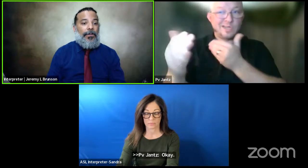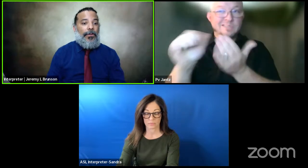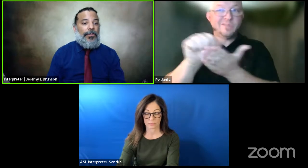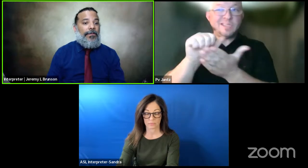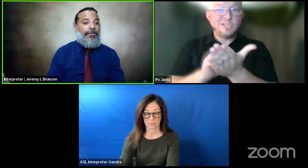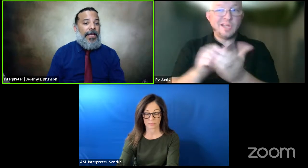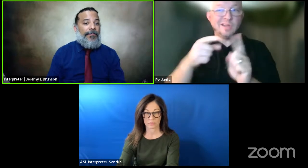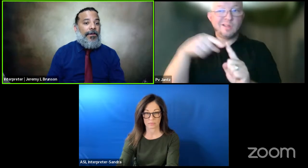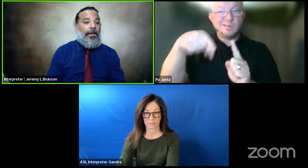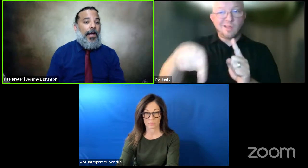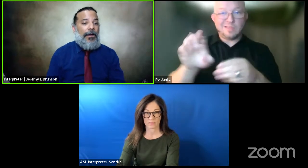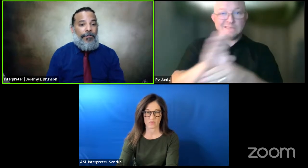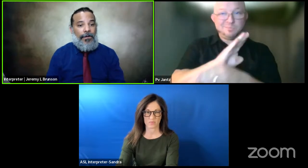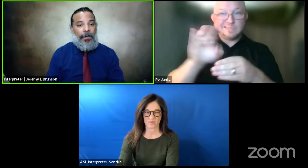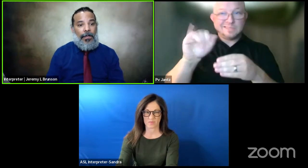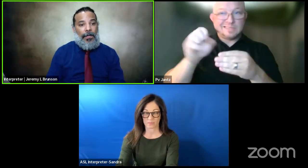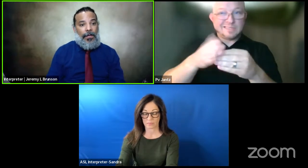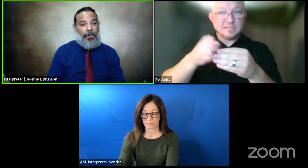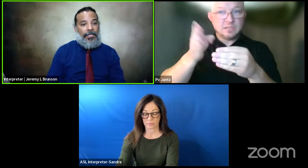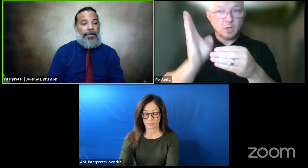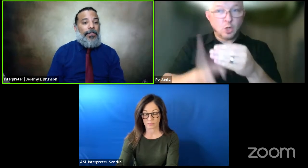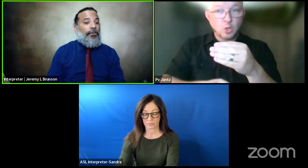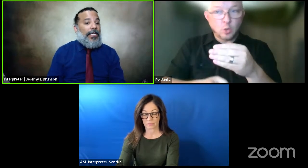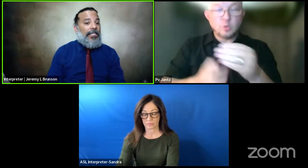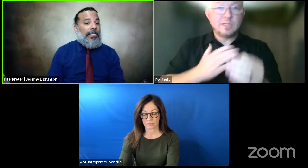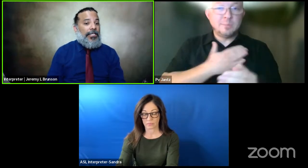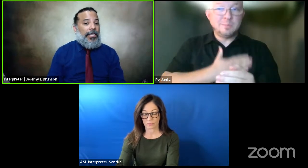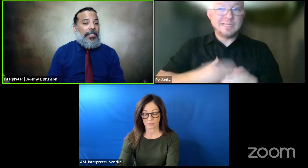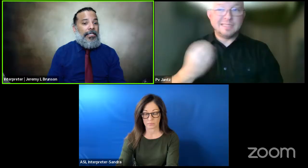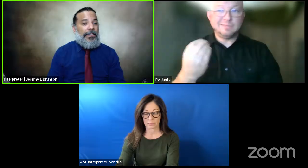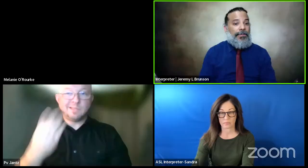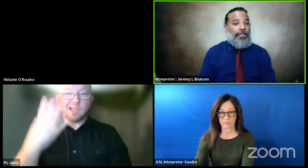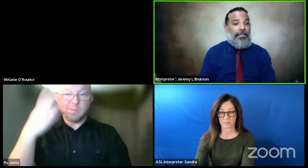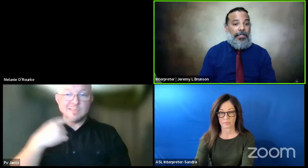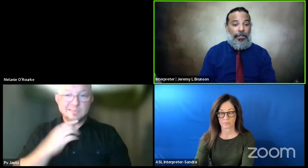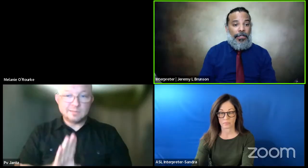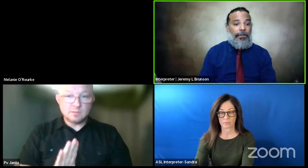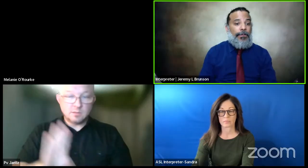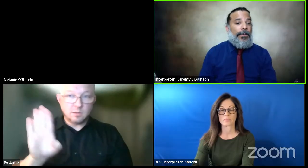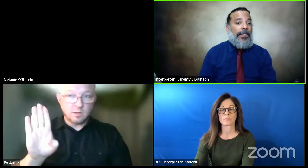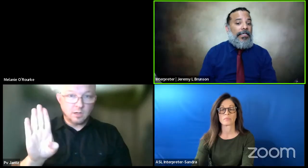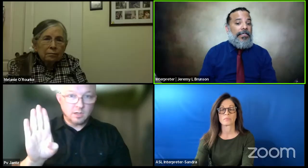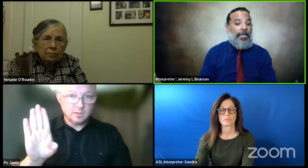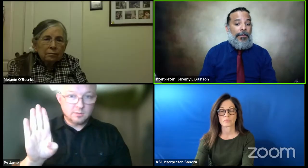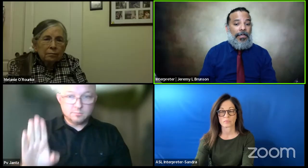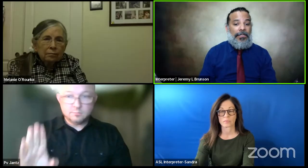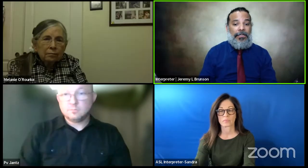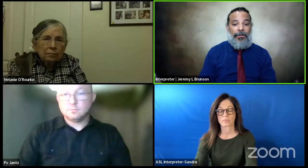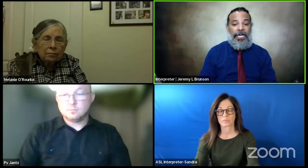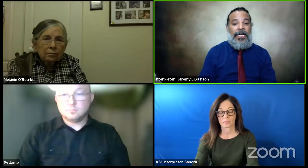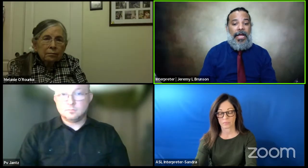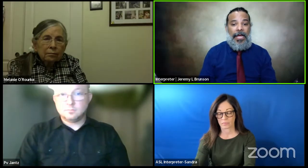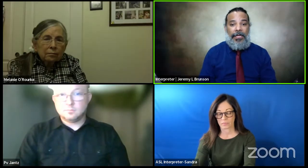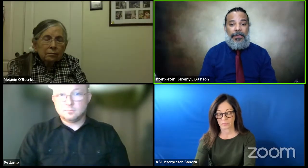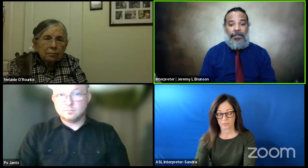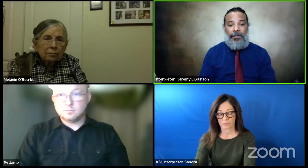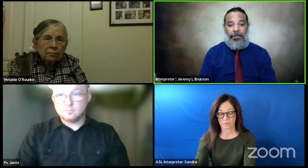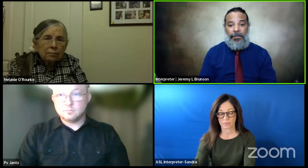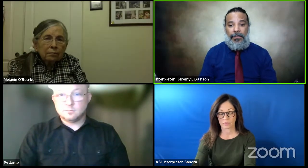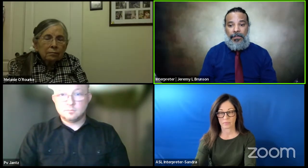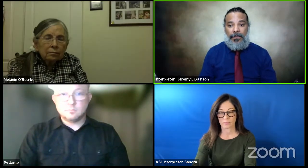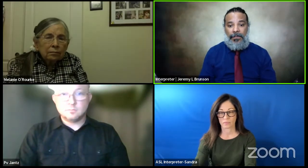Okay, so who's in favor of tabling the rest of the agenda until this business is concluded? Please come on screen